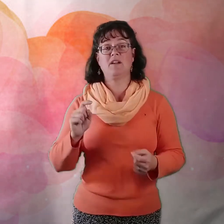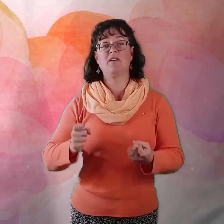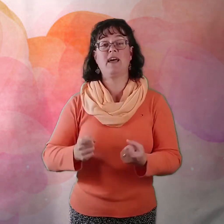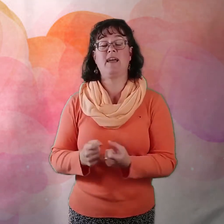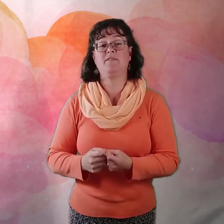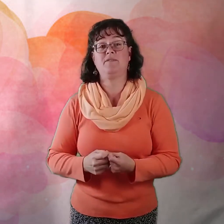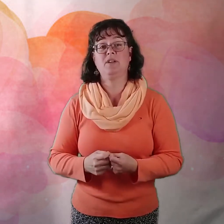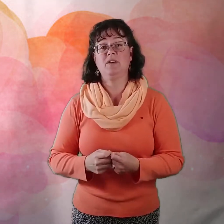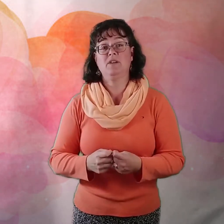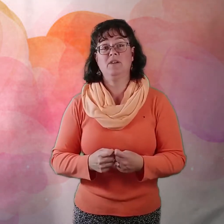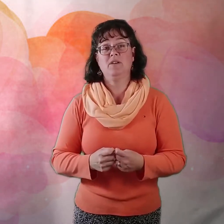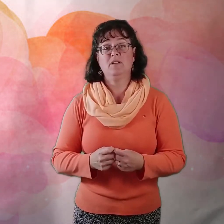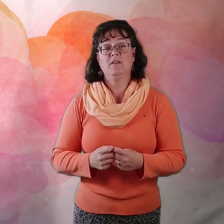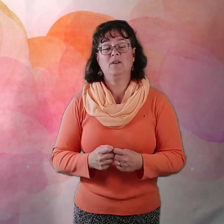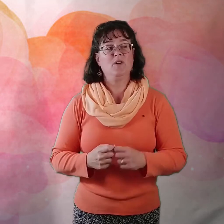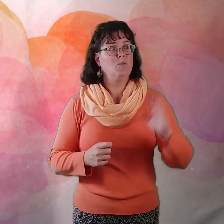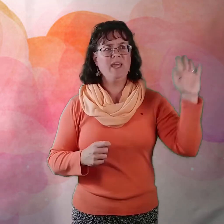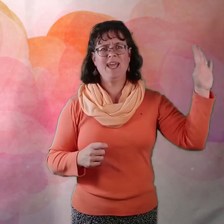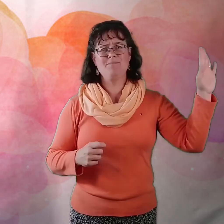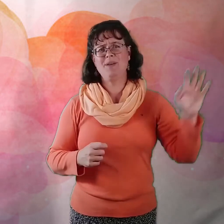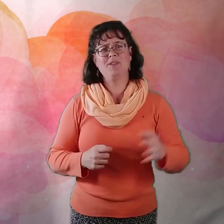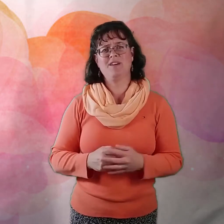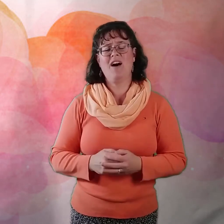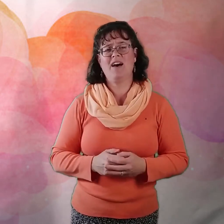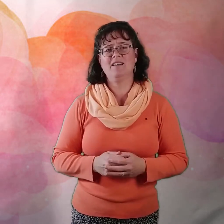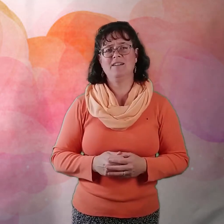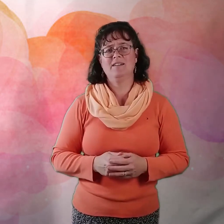our life, we can't be with God.